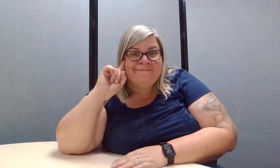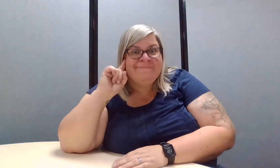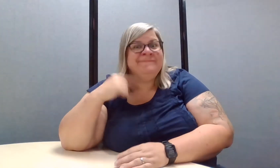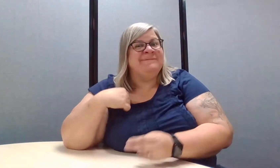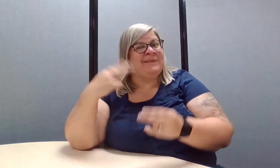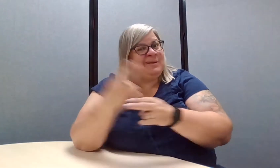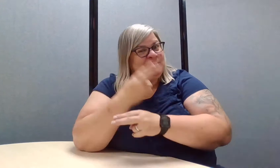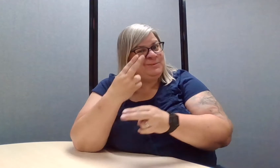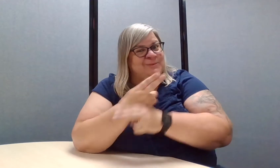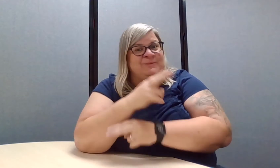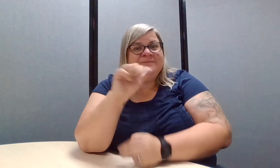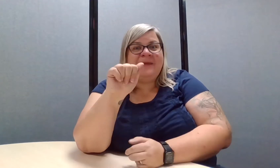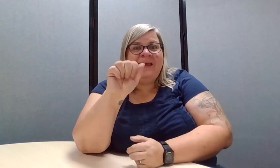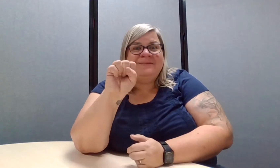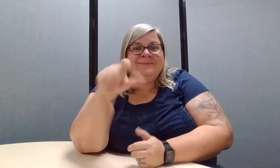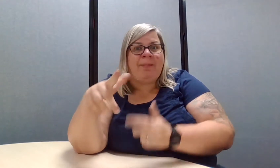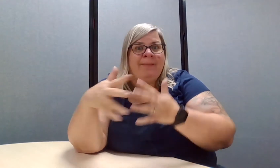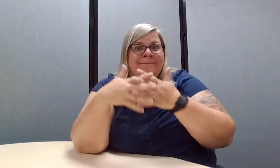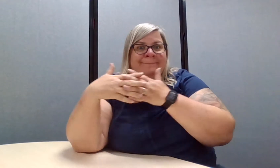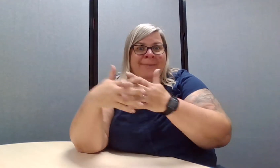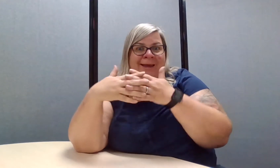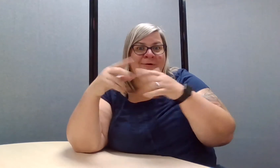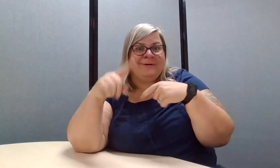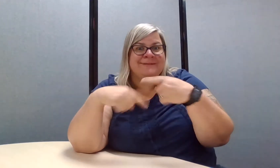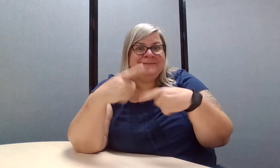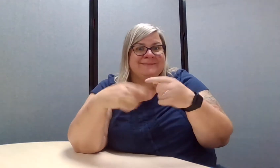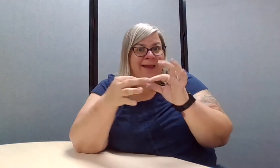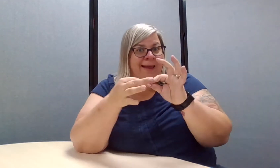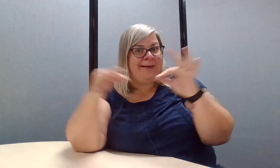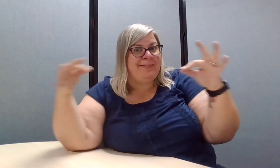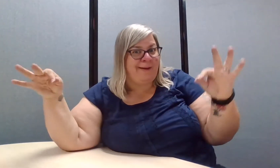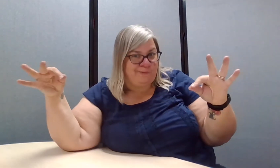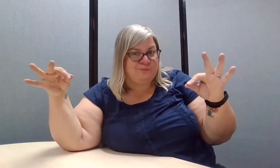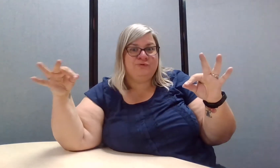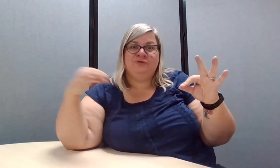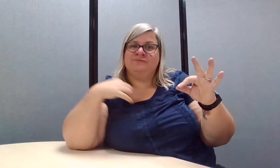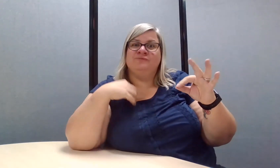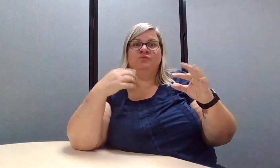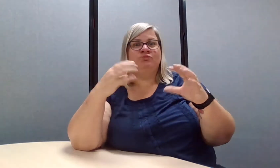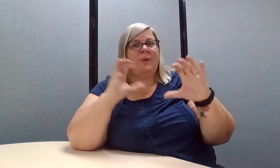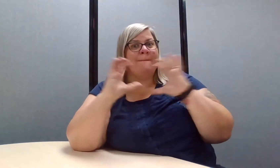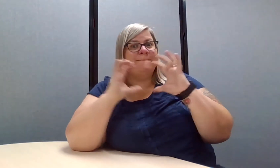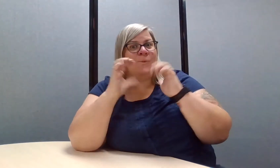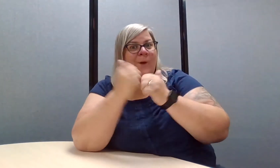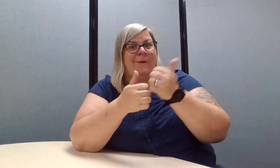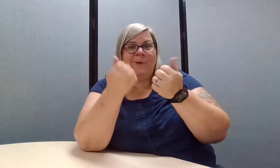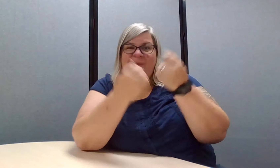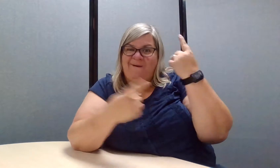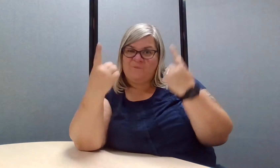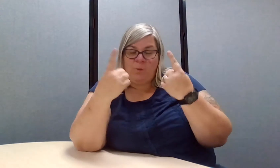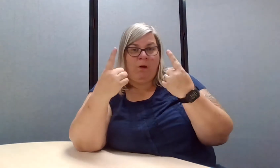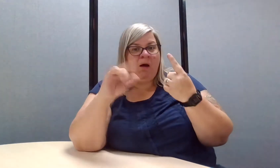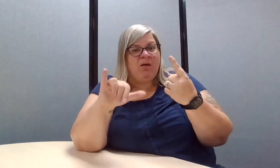I'm deaf. I use ASL, American Sign Language, to communicate with